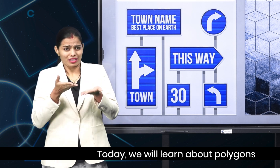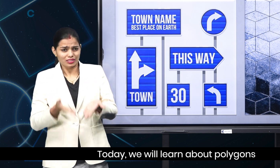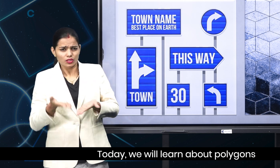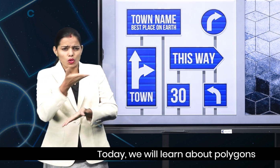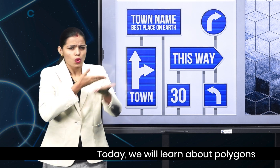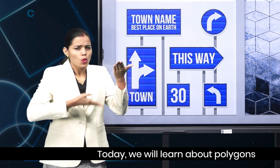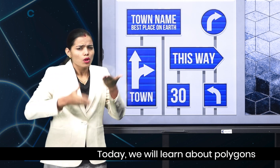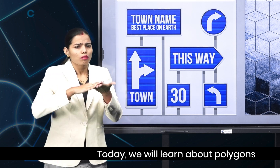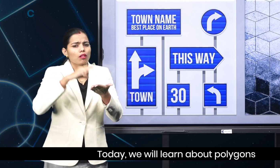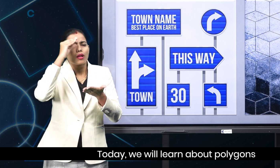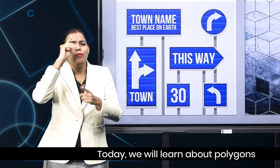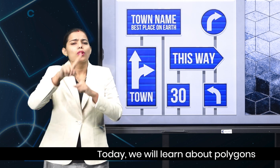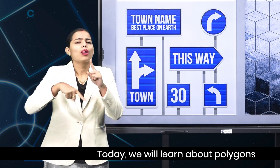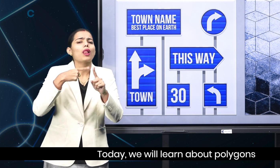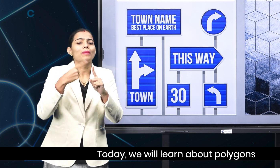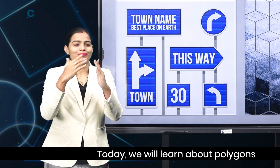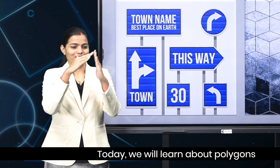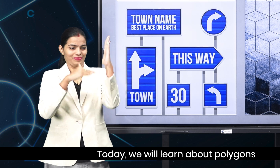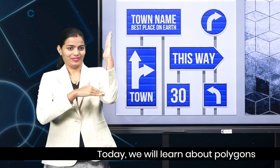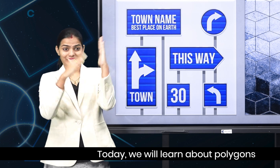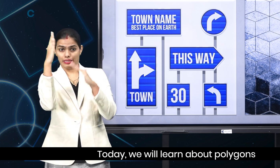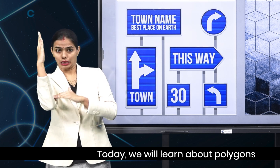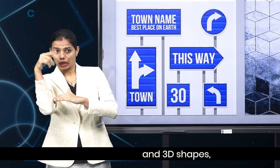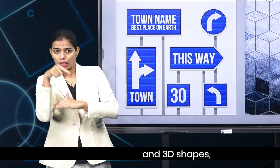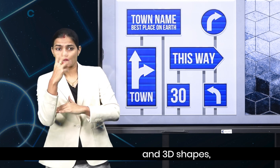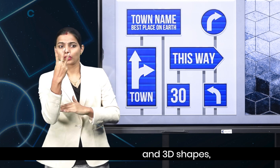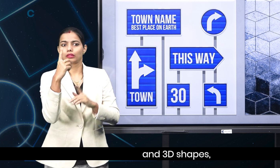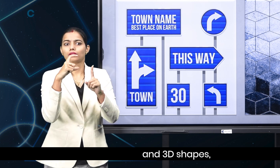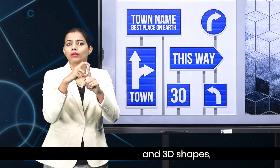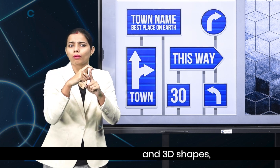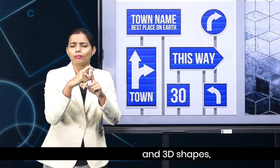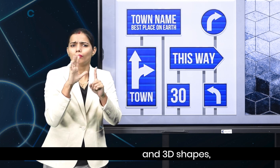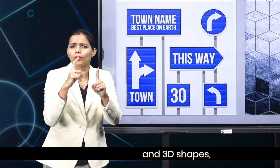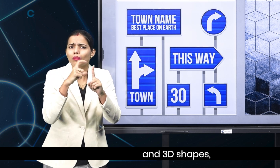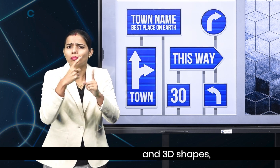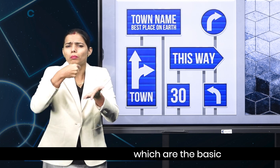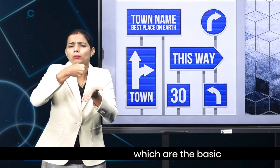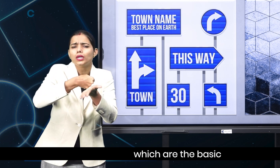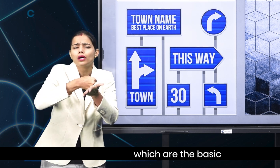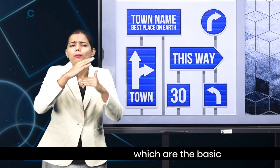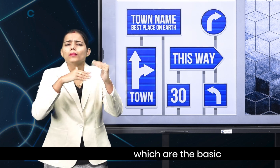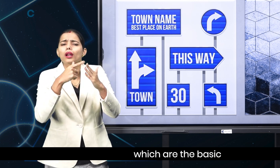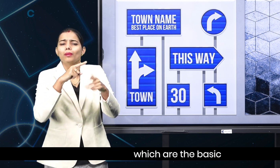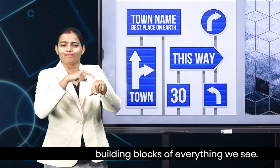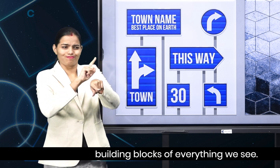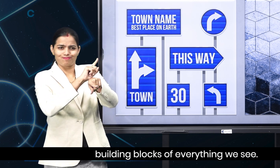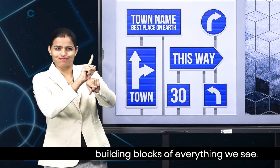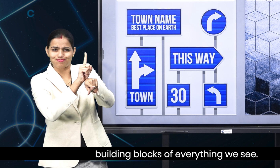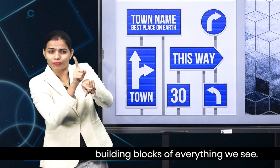Today, we will learn about polygons and 3D shapes, which are the basic building blocks